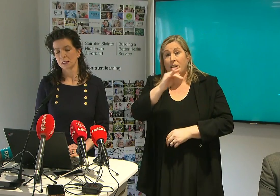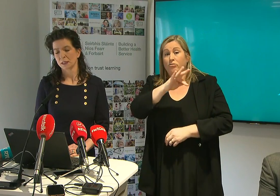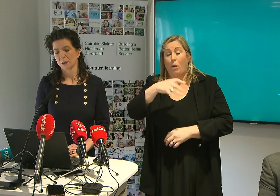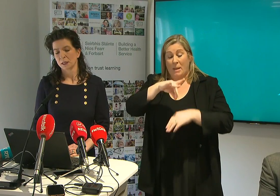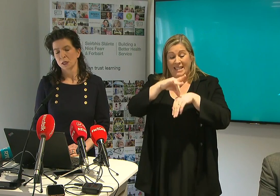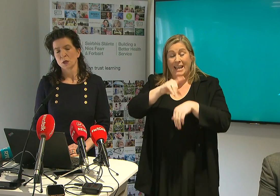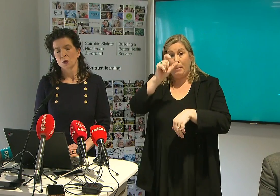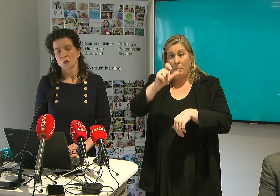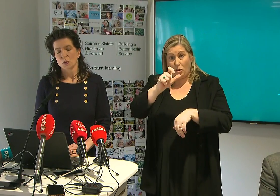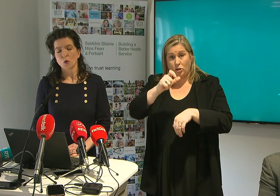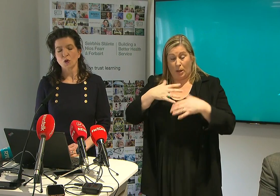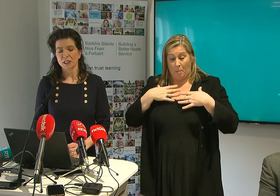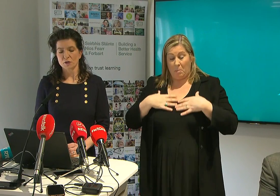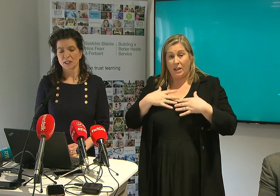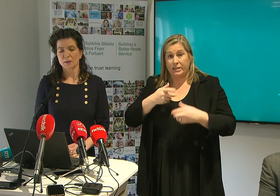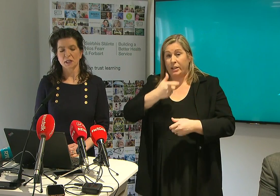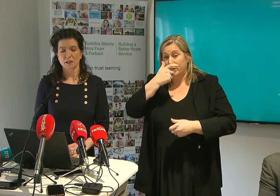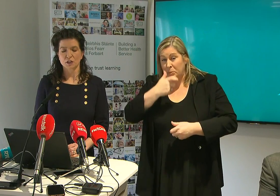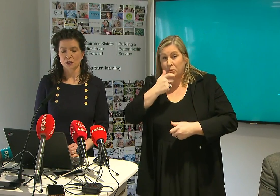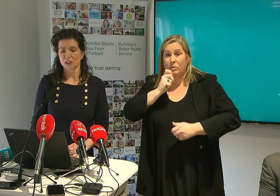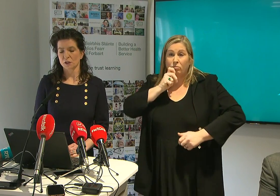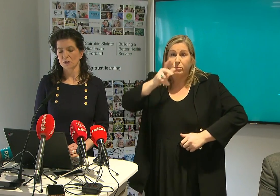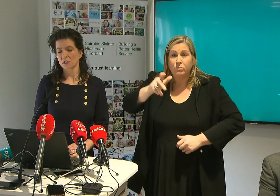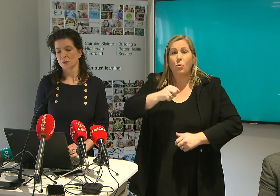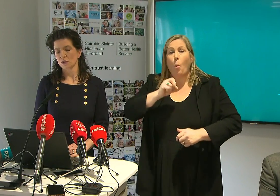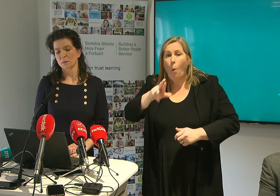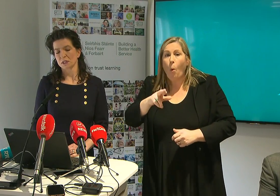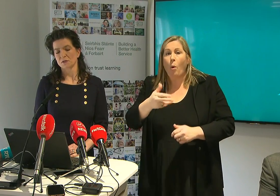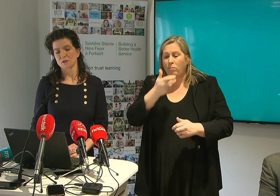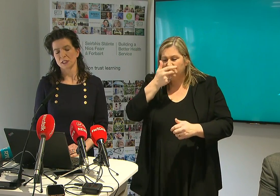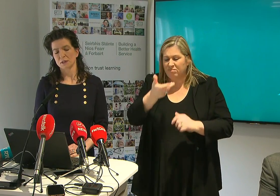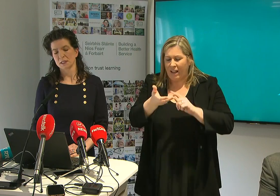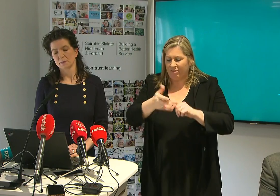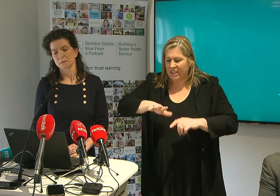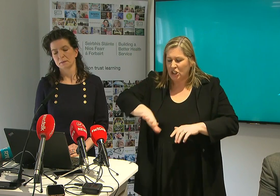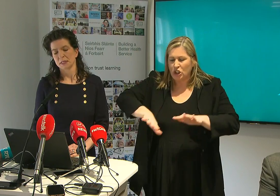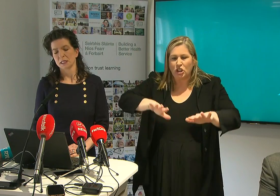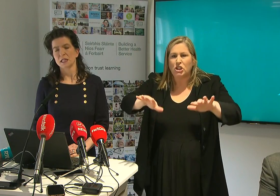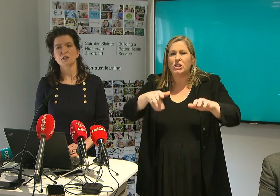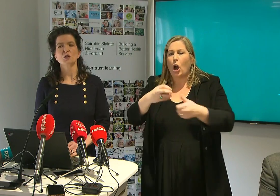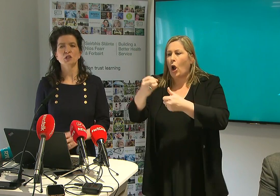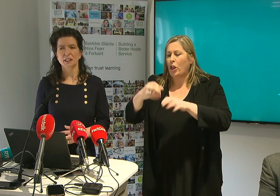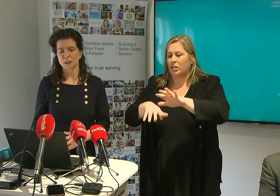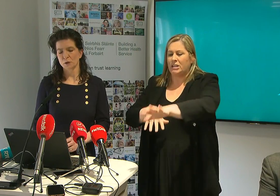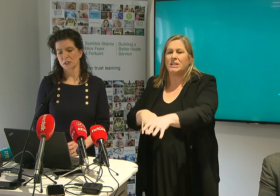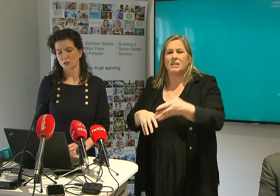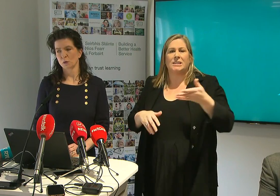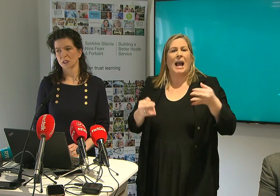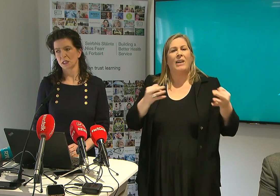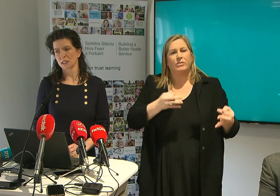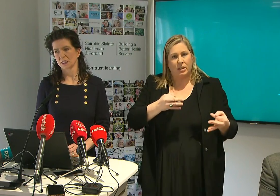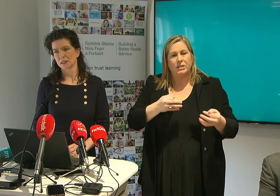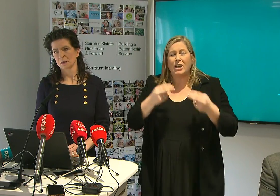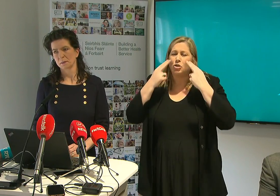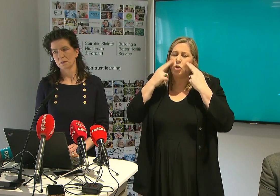fluids or indirectly by touching surfaces with droplets of the virus. And it's usually close